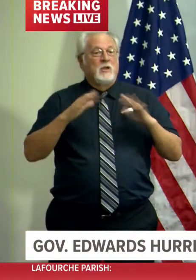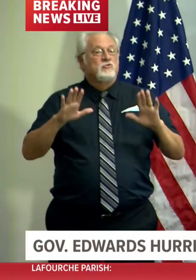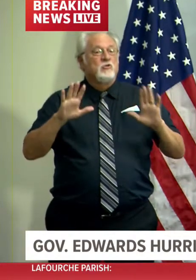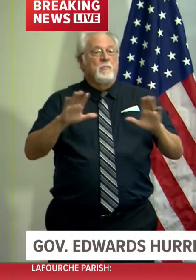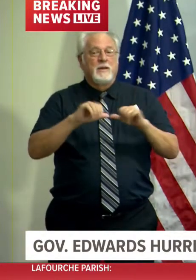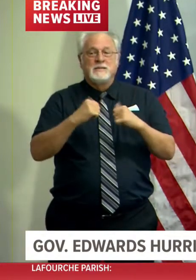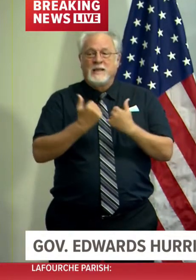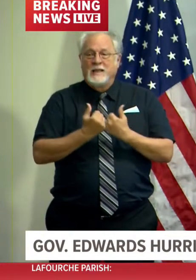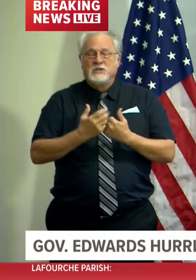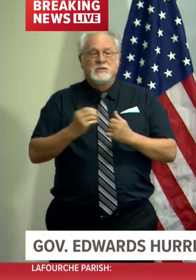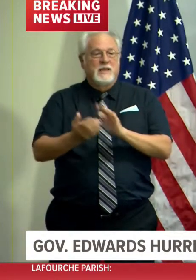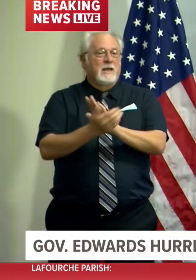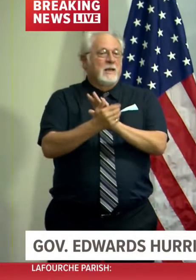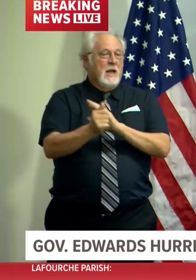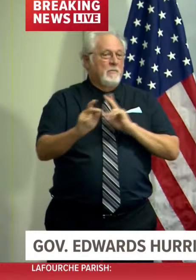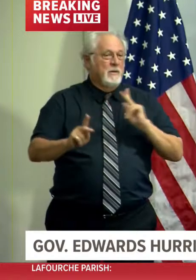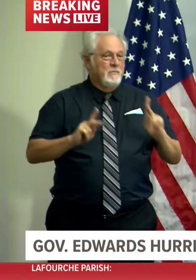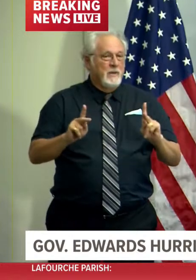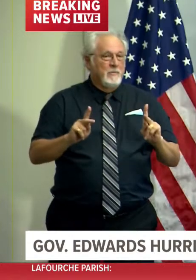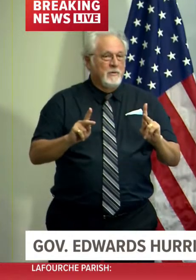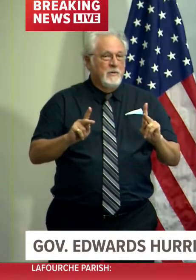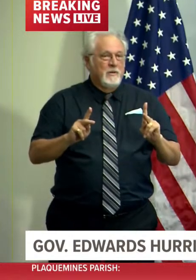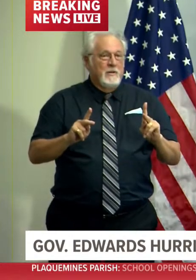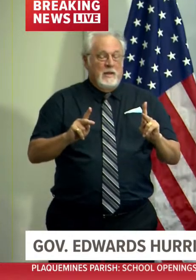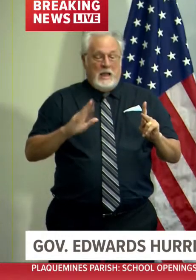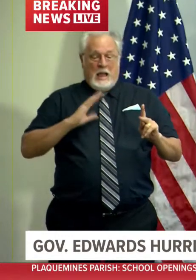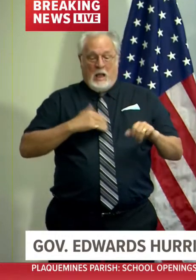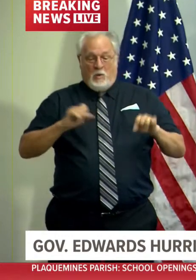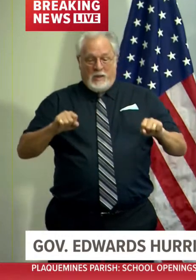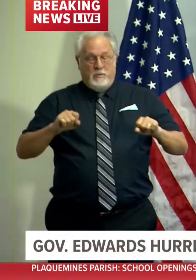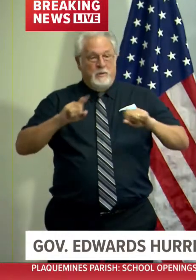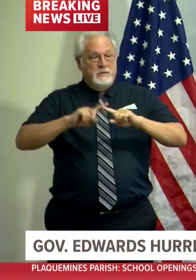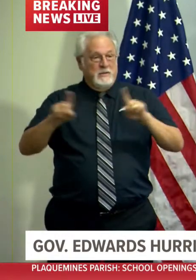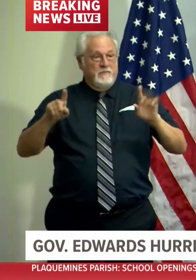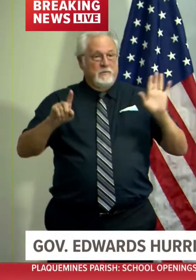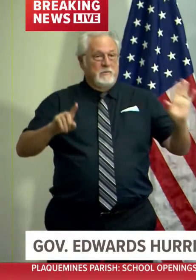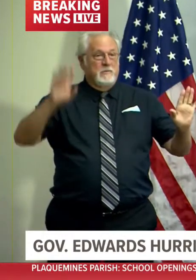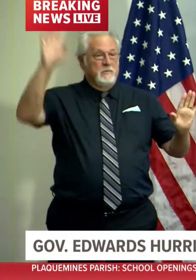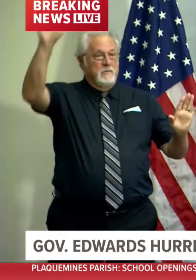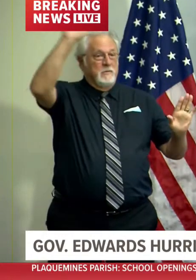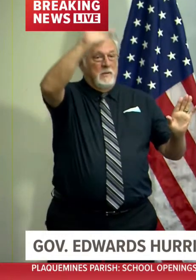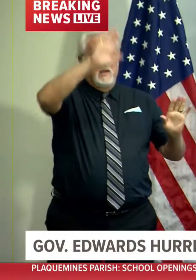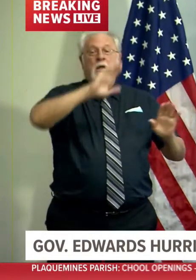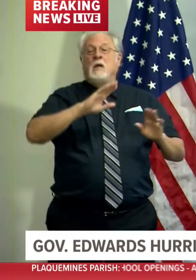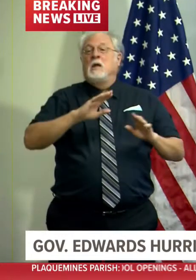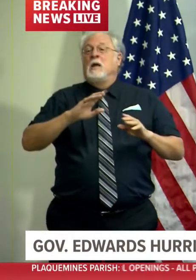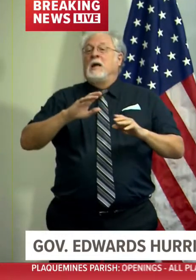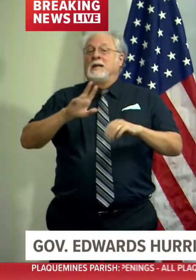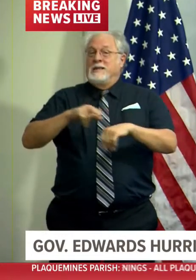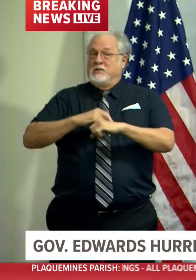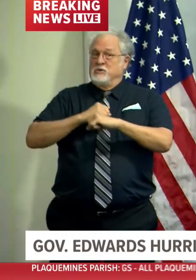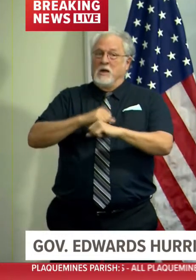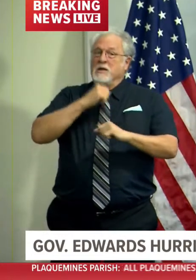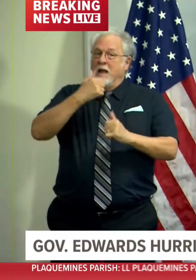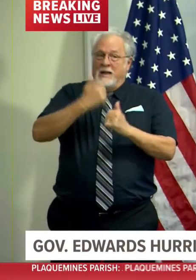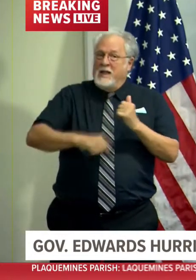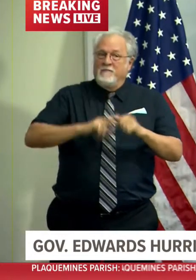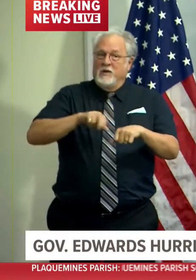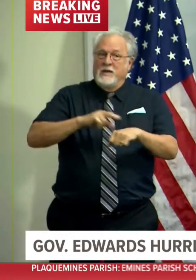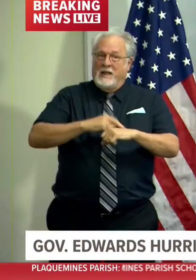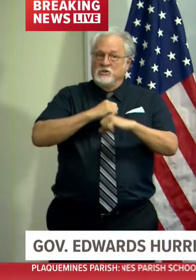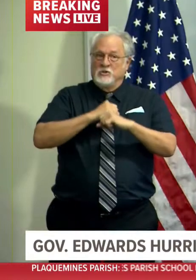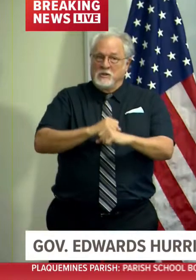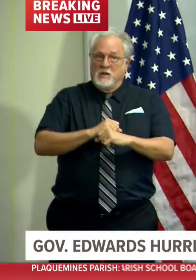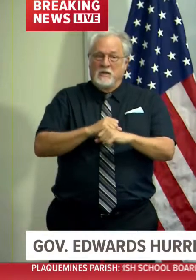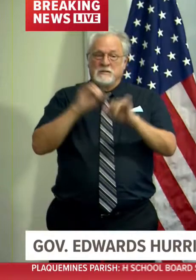agencies and competent people, the capabilities are different, especially as it relates to the National Guard, because not every National Guard unit